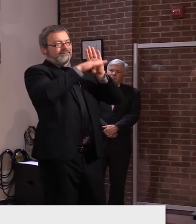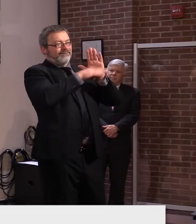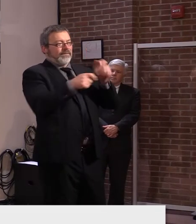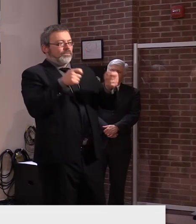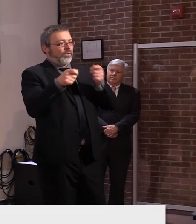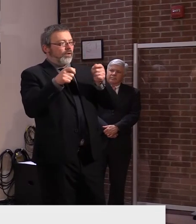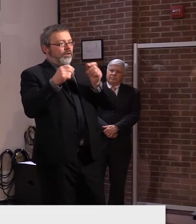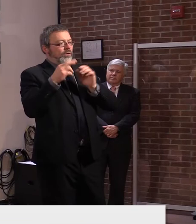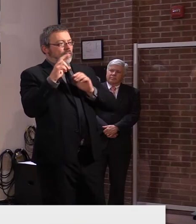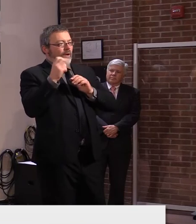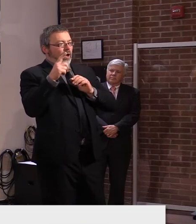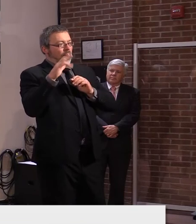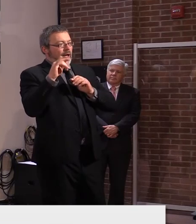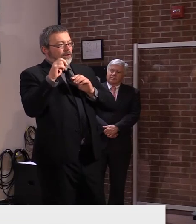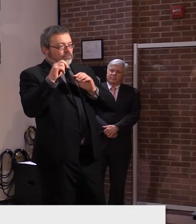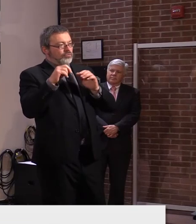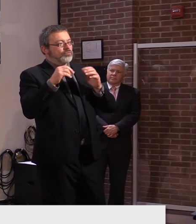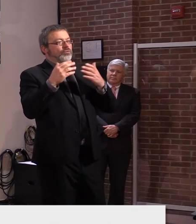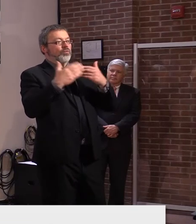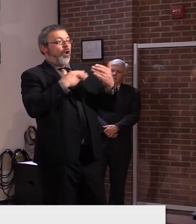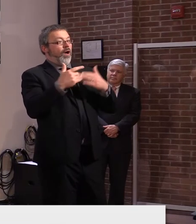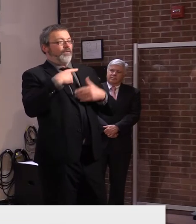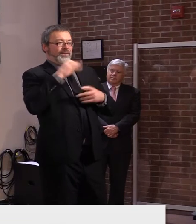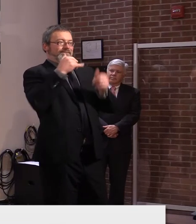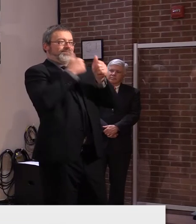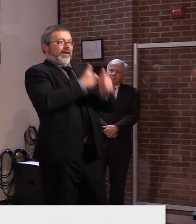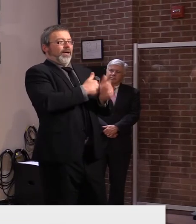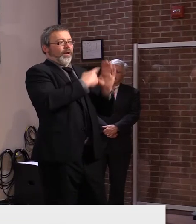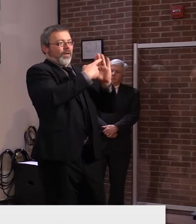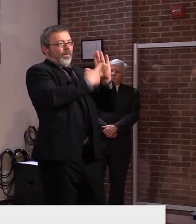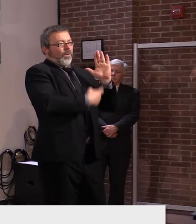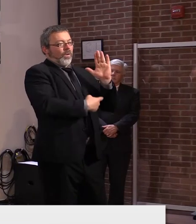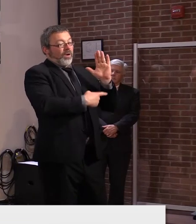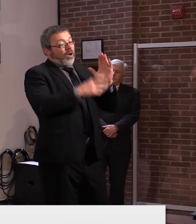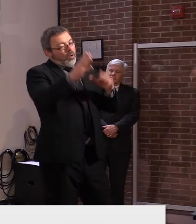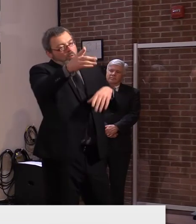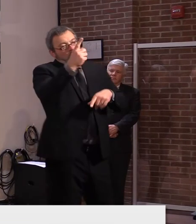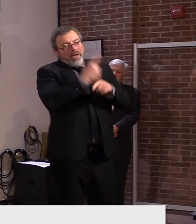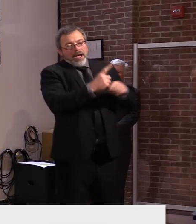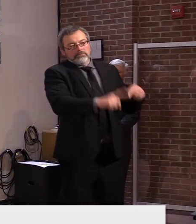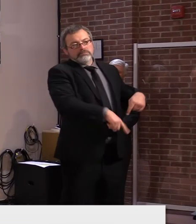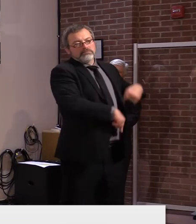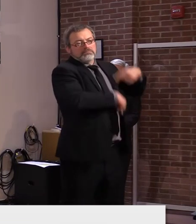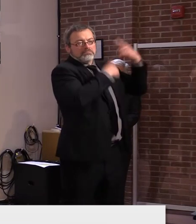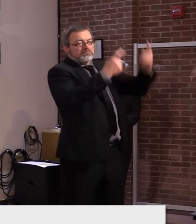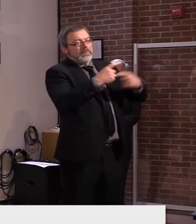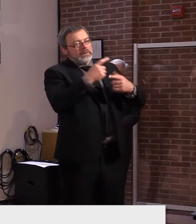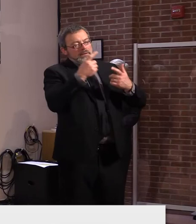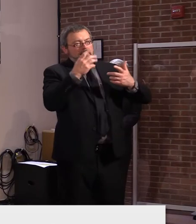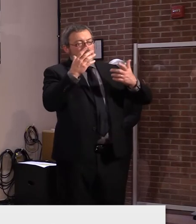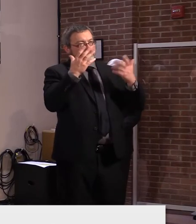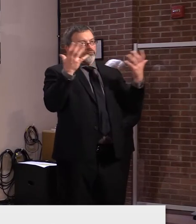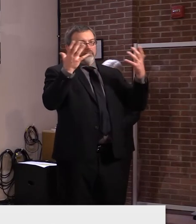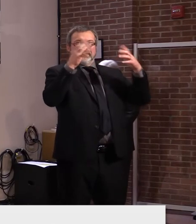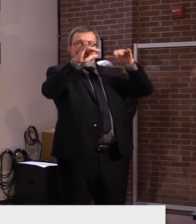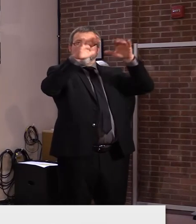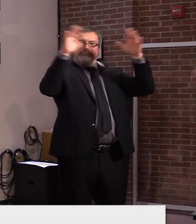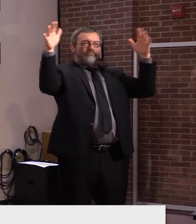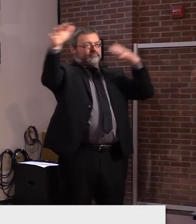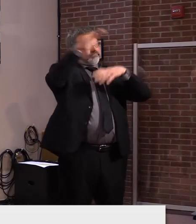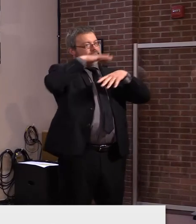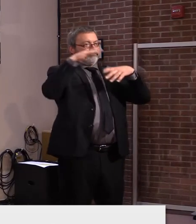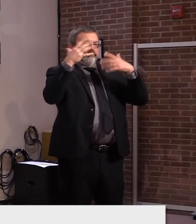because regulation takes a while to change. So again, I could see it both ways, but it's a good conversation for us to